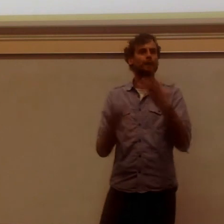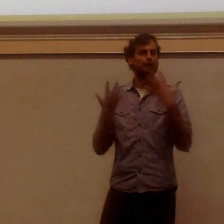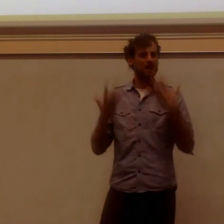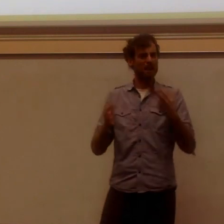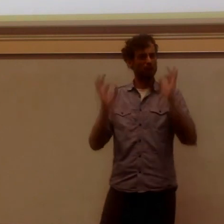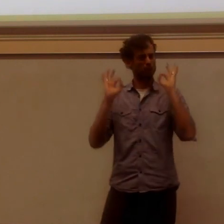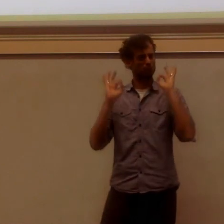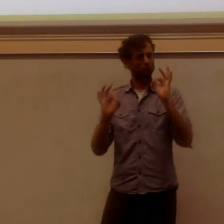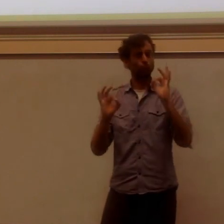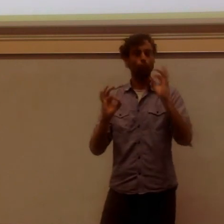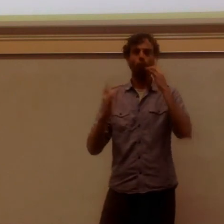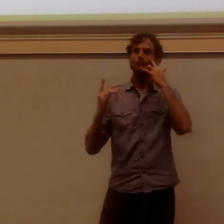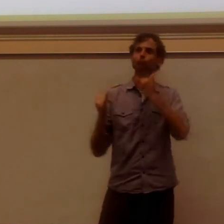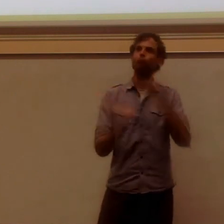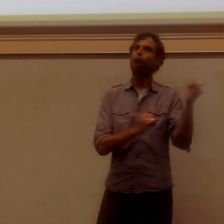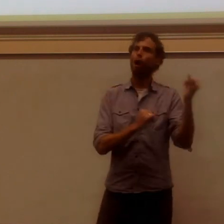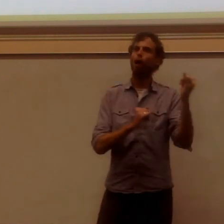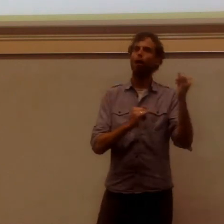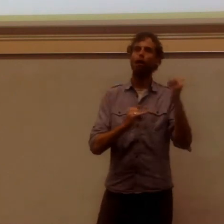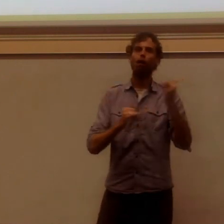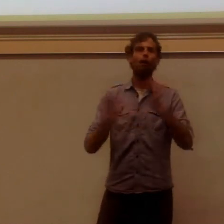Insign generally would be regarded as a popular option.